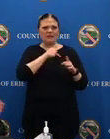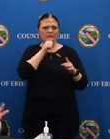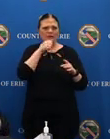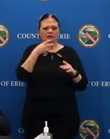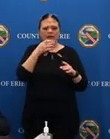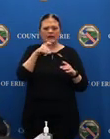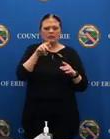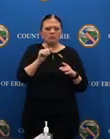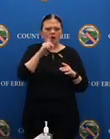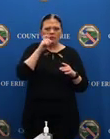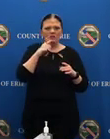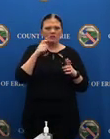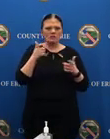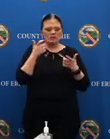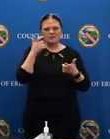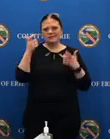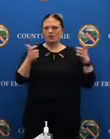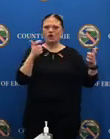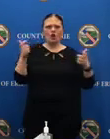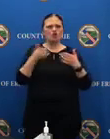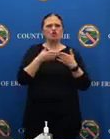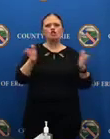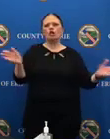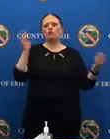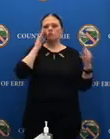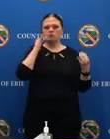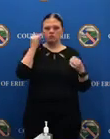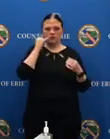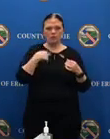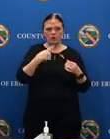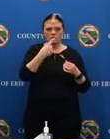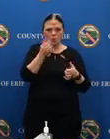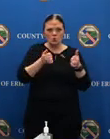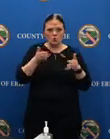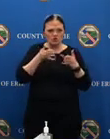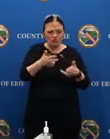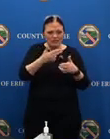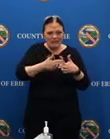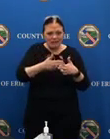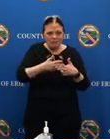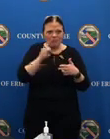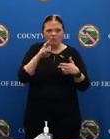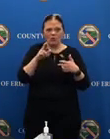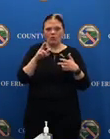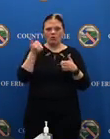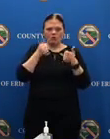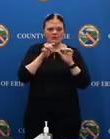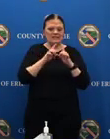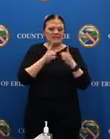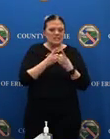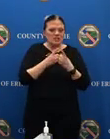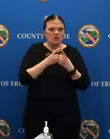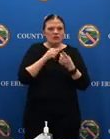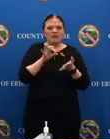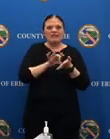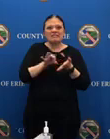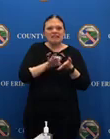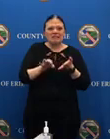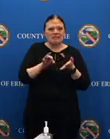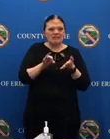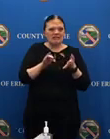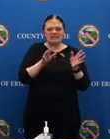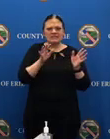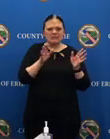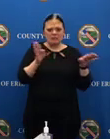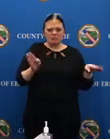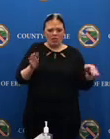this is such large aggregate data. If we were to release by street or district, census block district, that's a whole